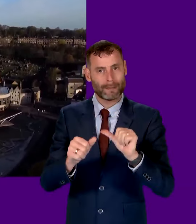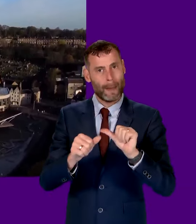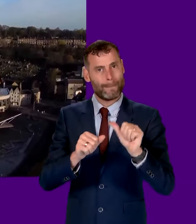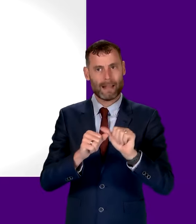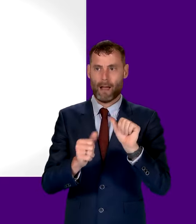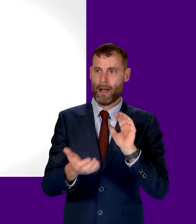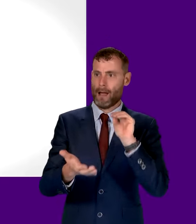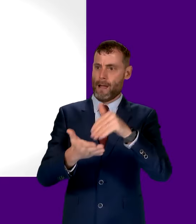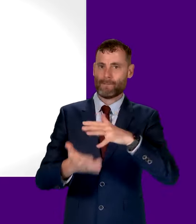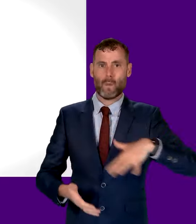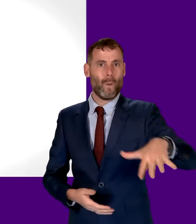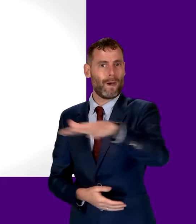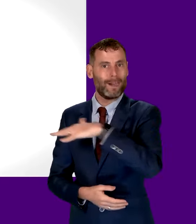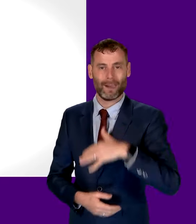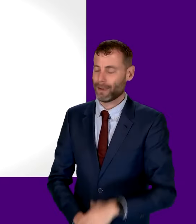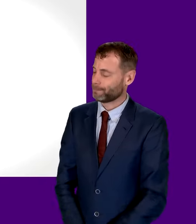destination.